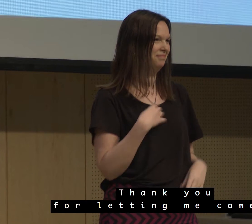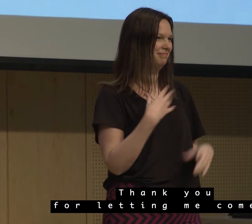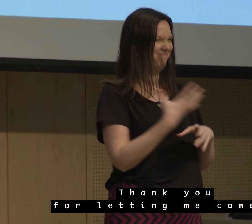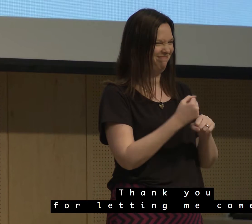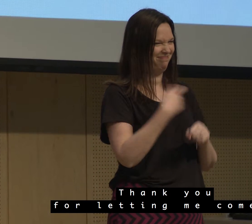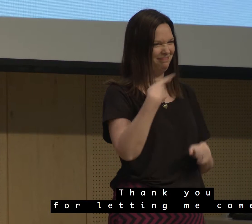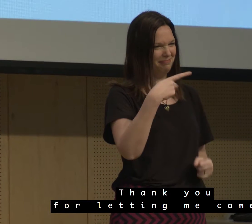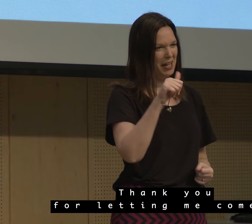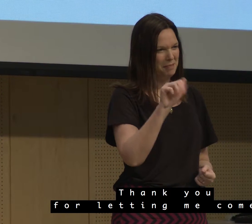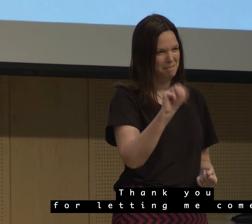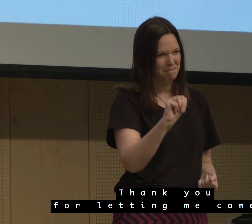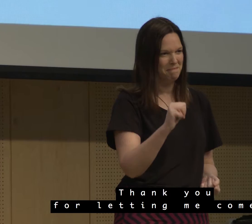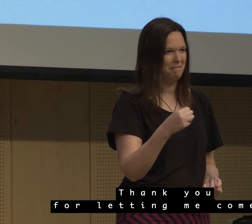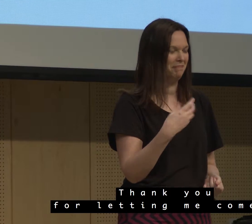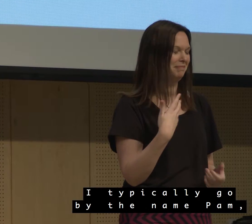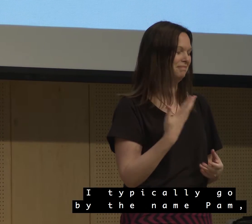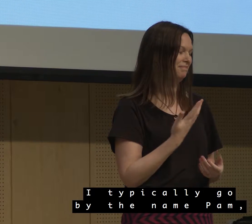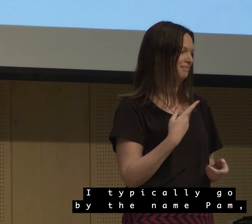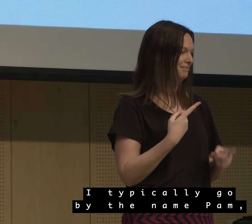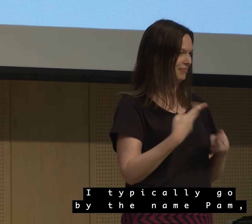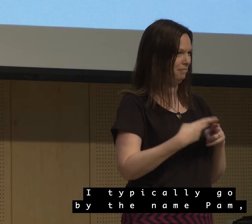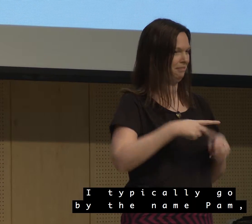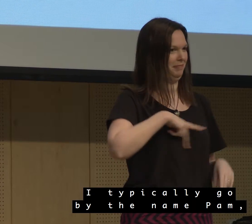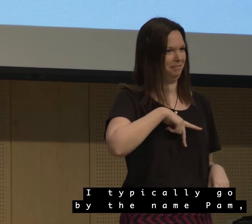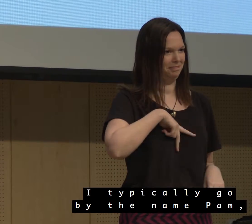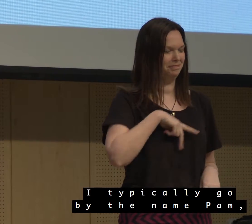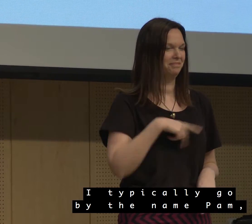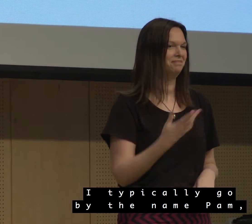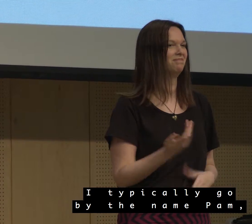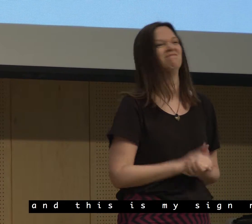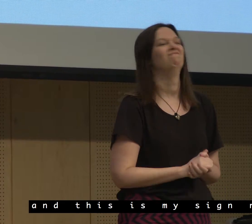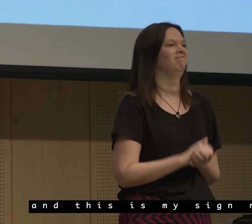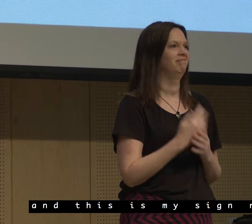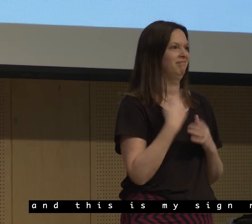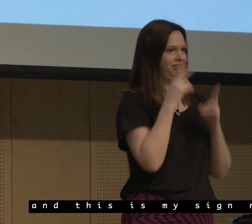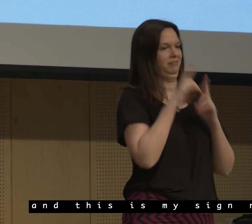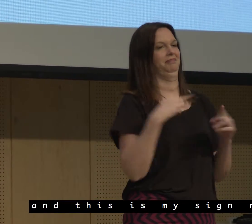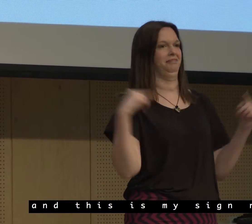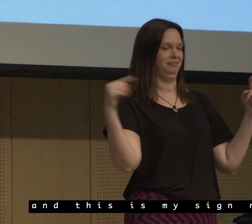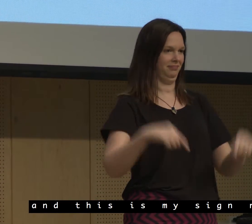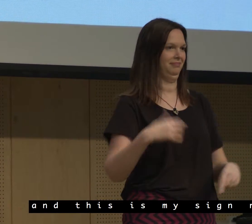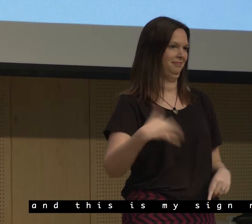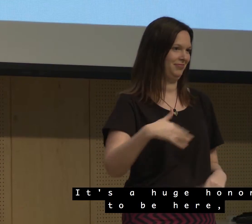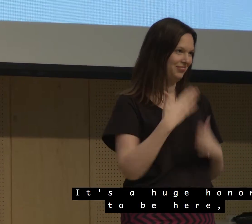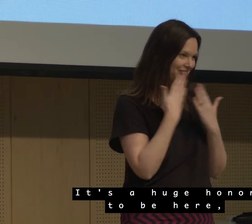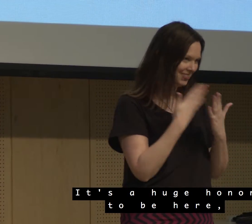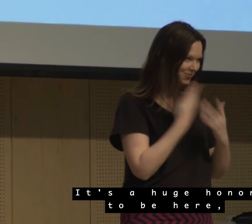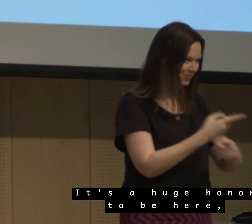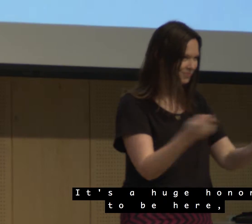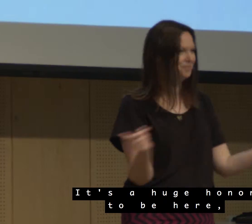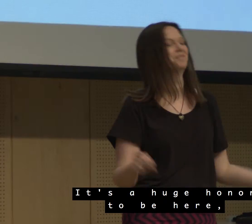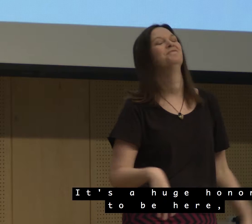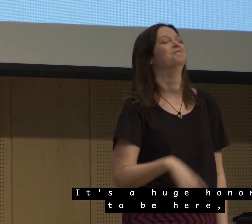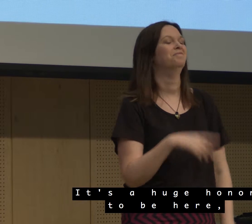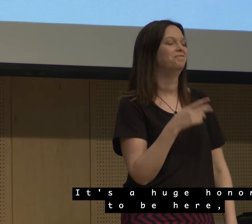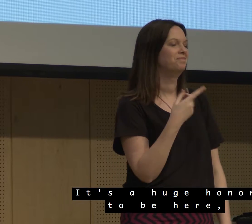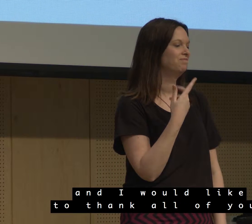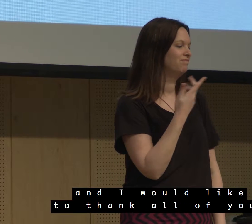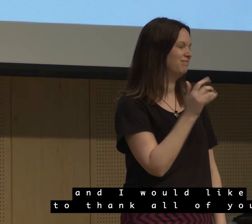Thank you for letting me come. I typically go by the name Pam, and this is my sign name. It's a huge honor to be here, and I